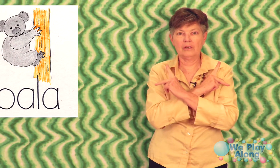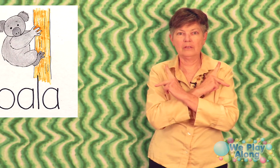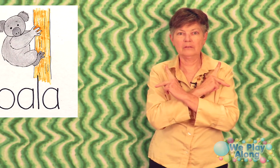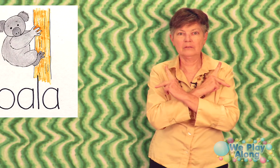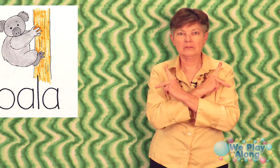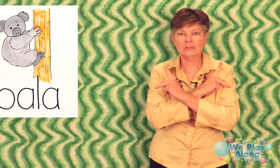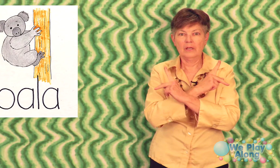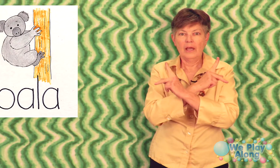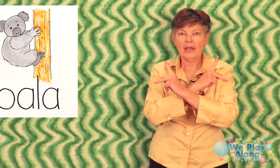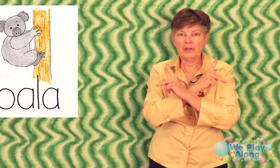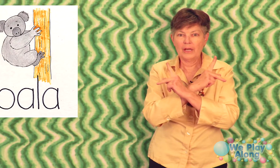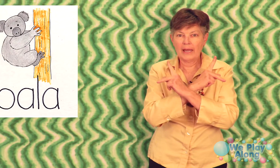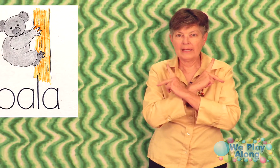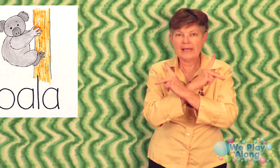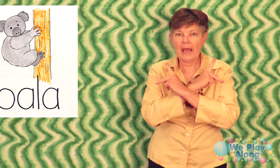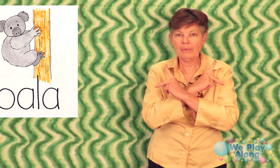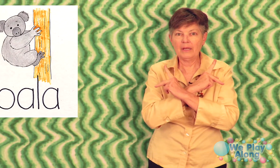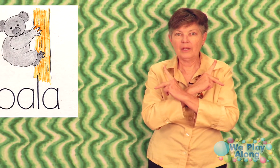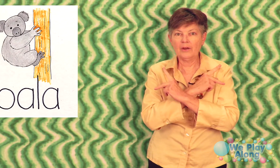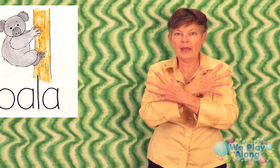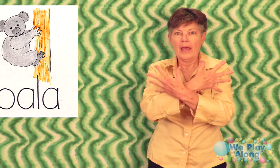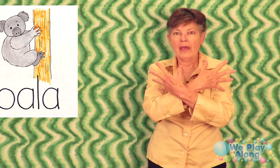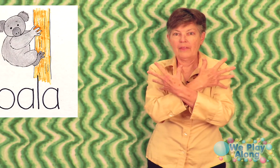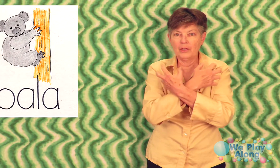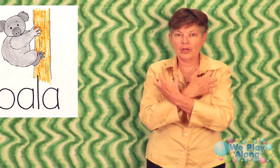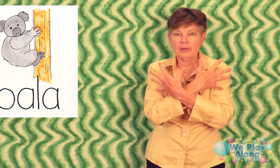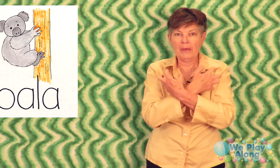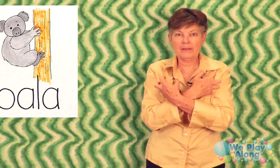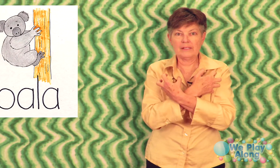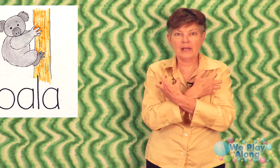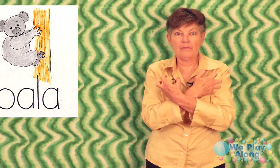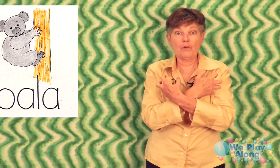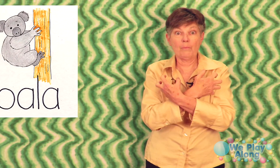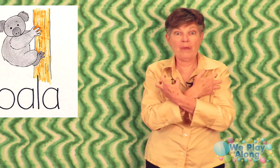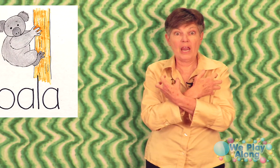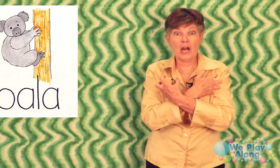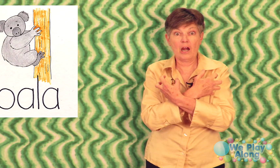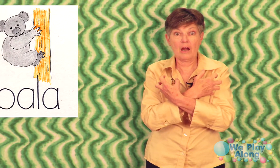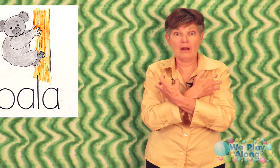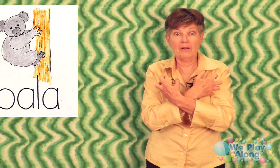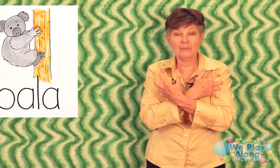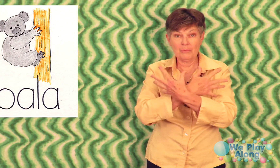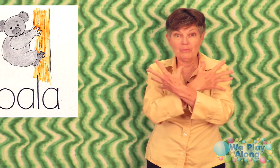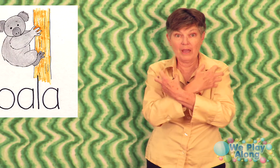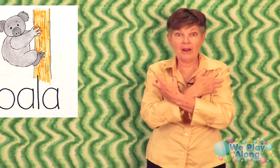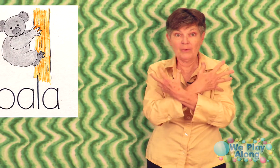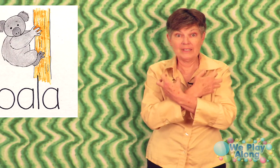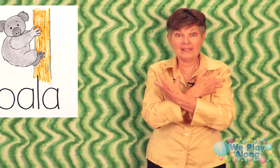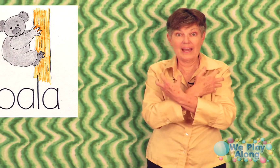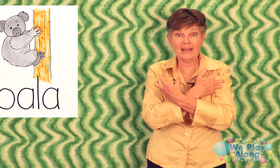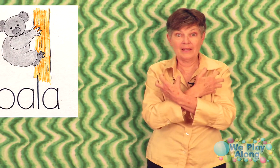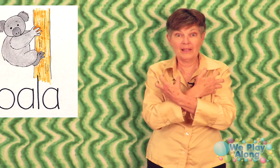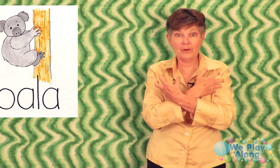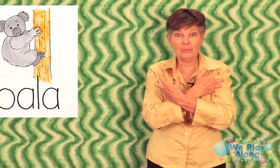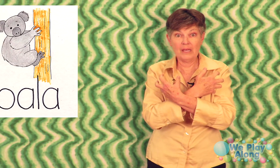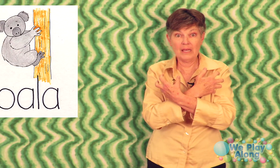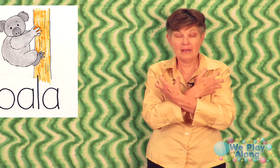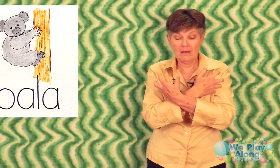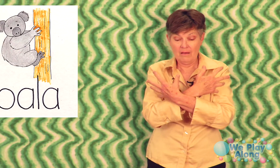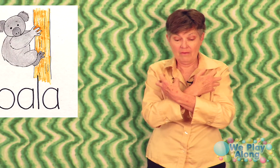here. And you're going to tap it here, and then you're going to make the sign for bear. Remember bear? We did that in letter B.